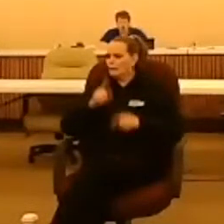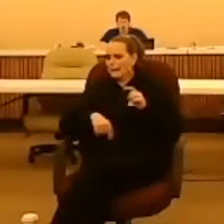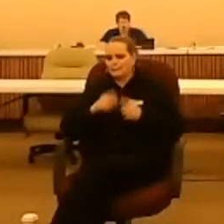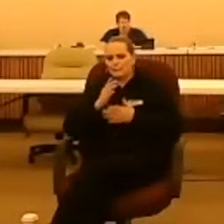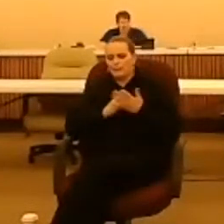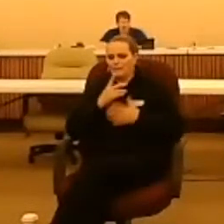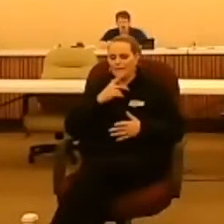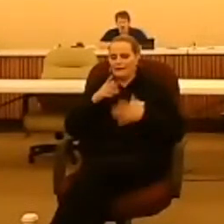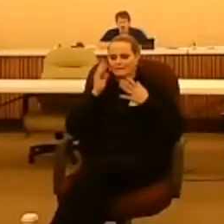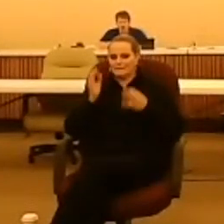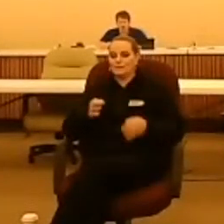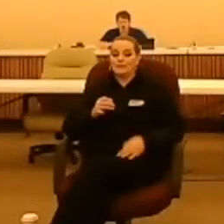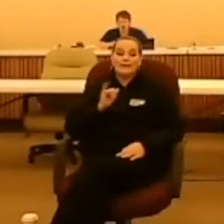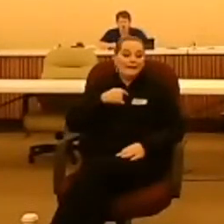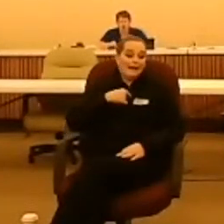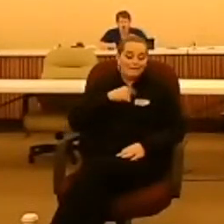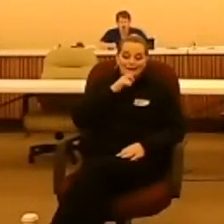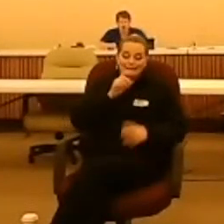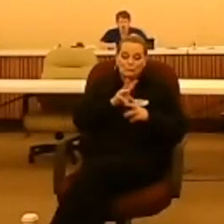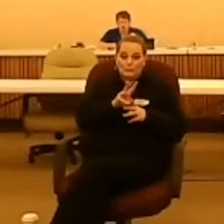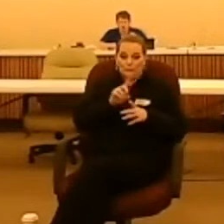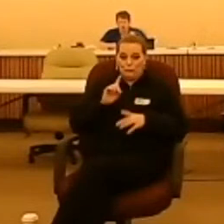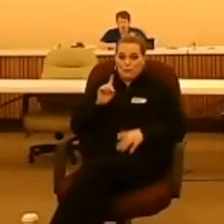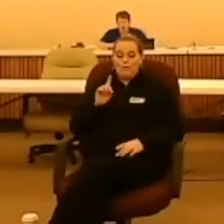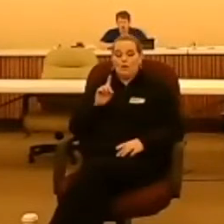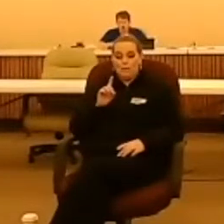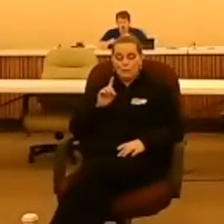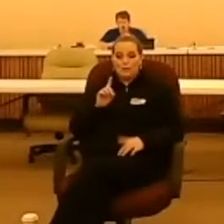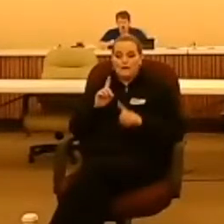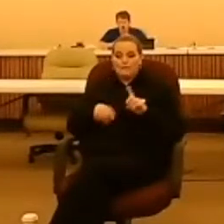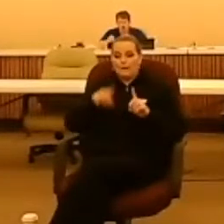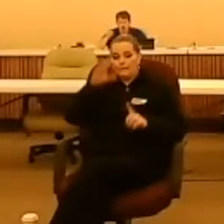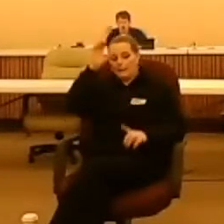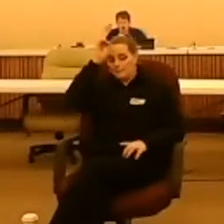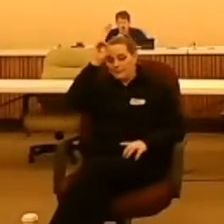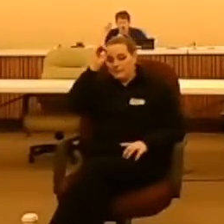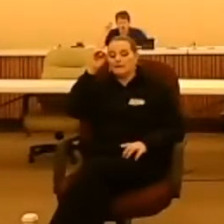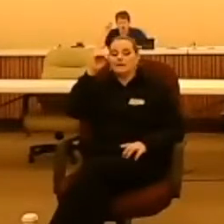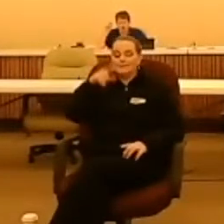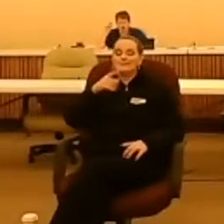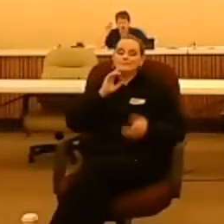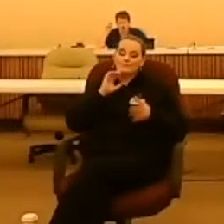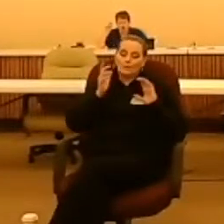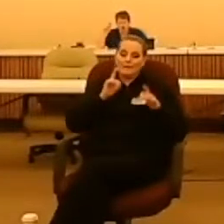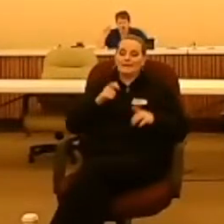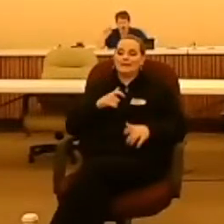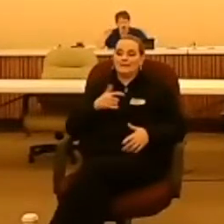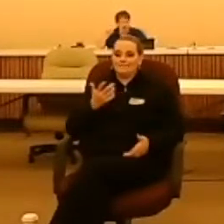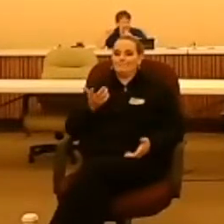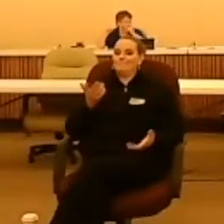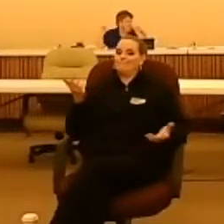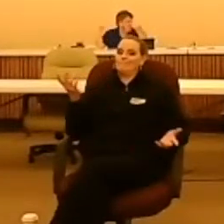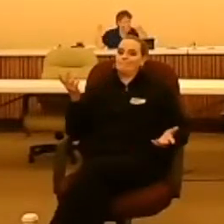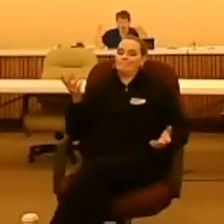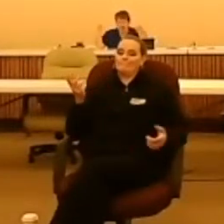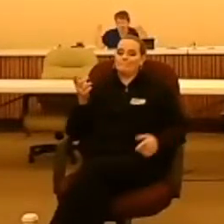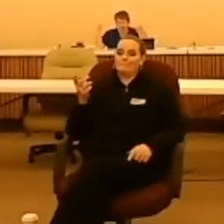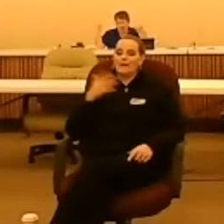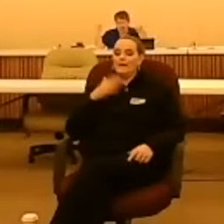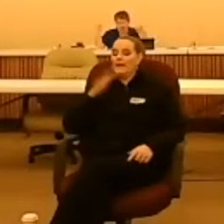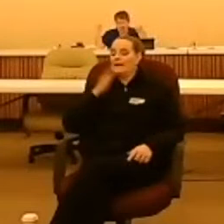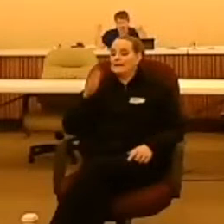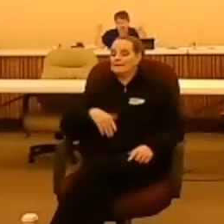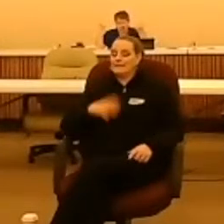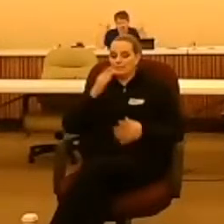that decision. If I didn't recuse myself, it seems to me it would be and I never informed the